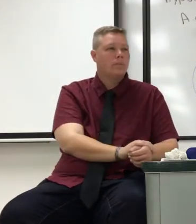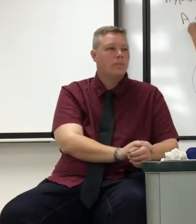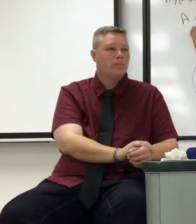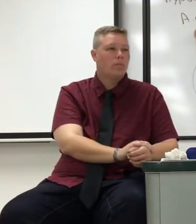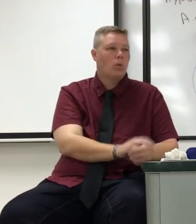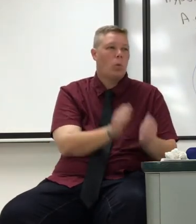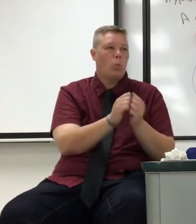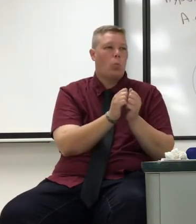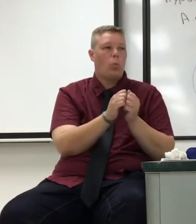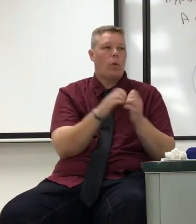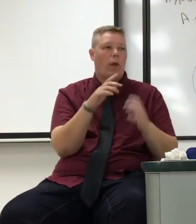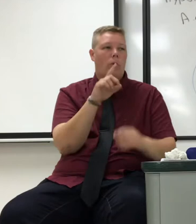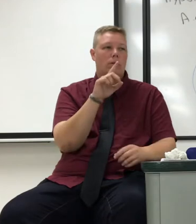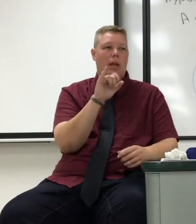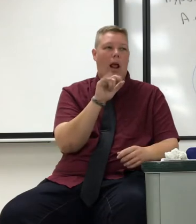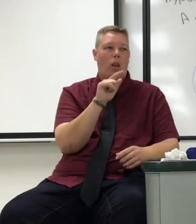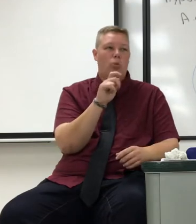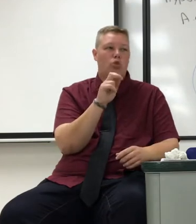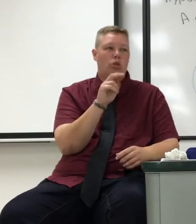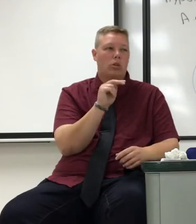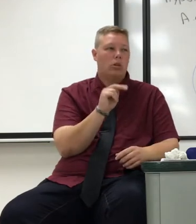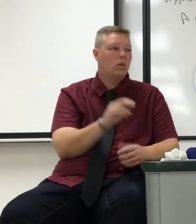portal system